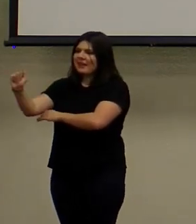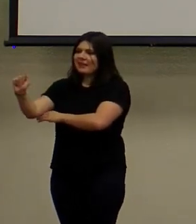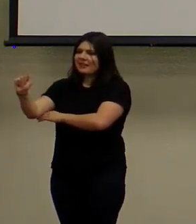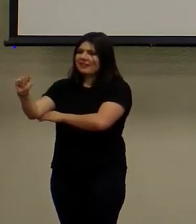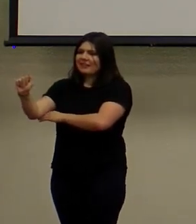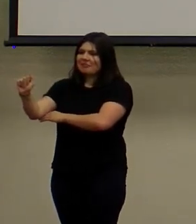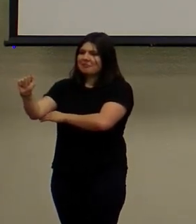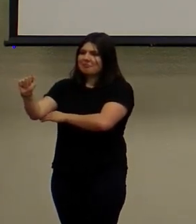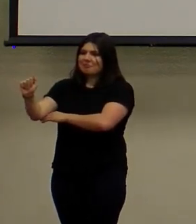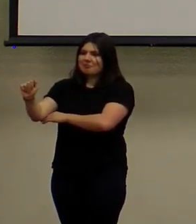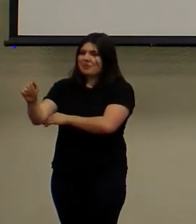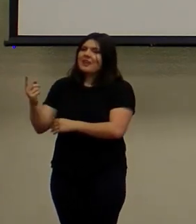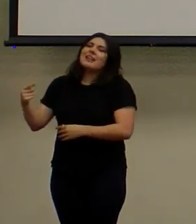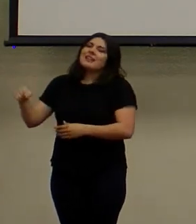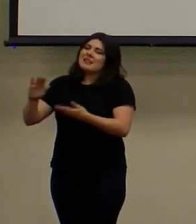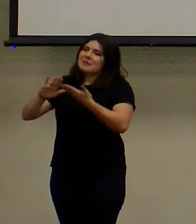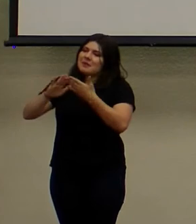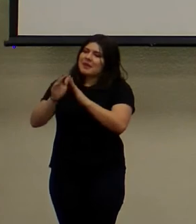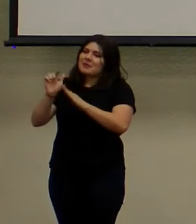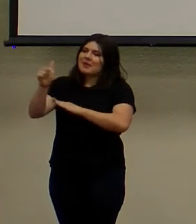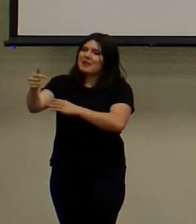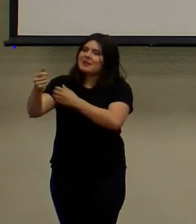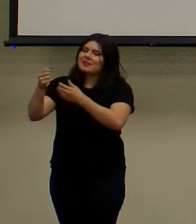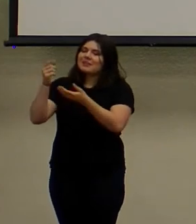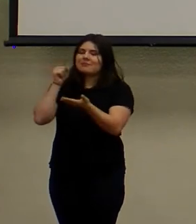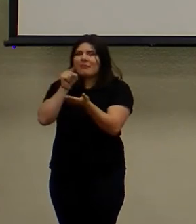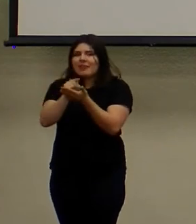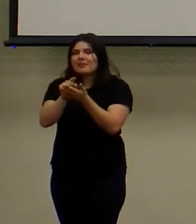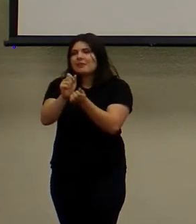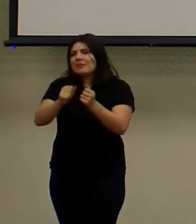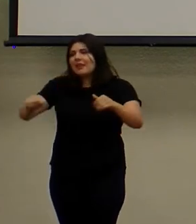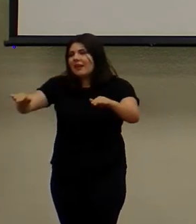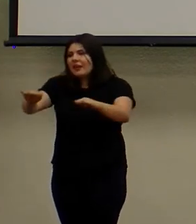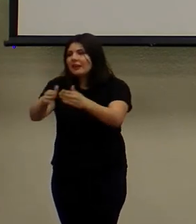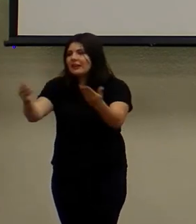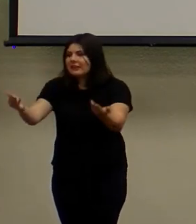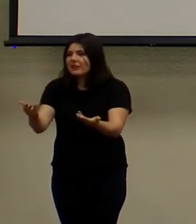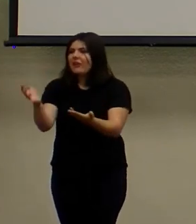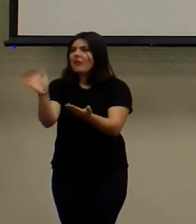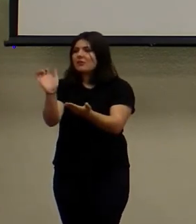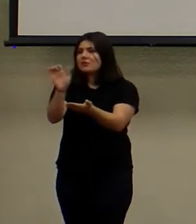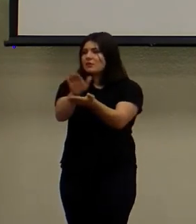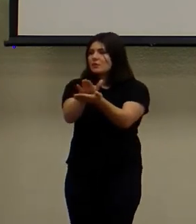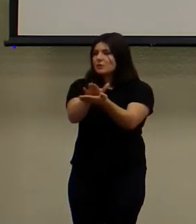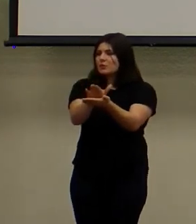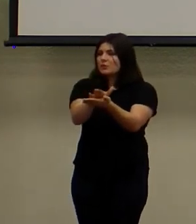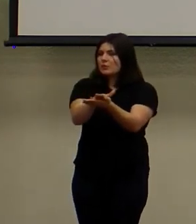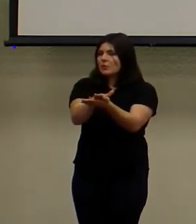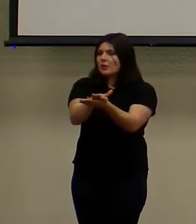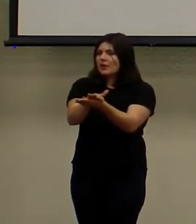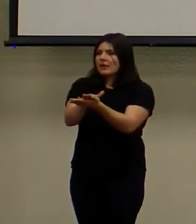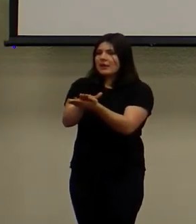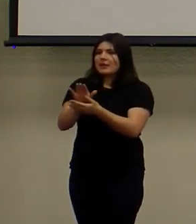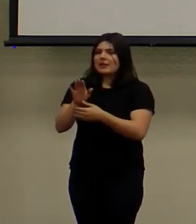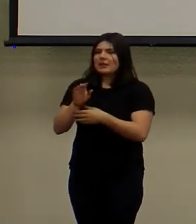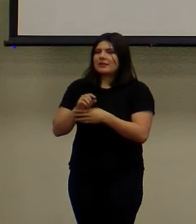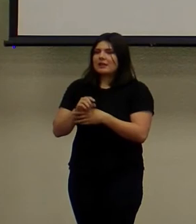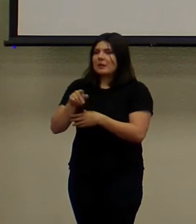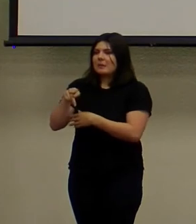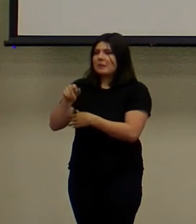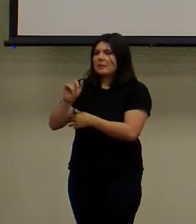Though they came to love and fall in love with not only the area, but the school here, and Patinya,